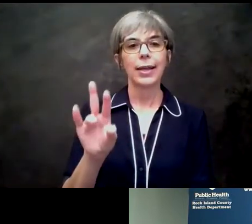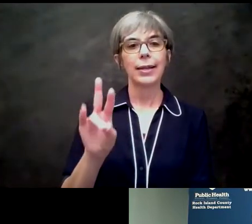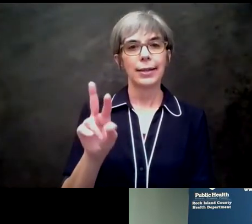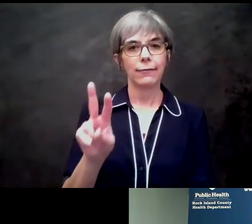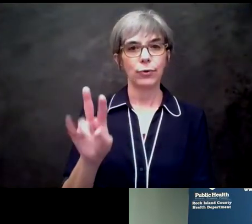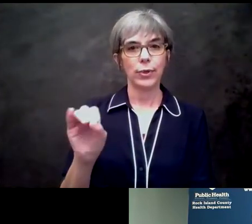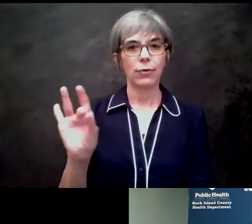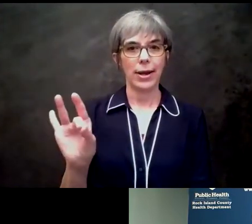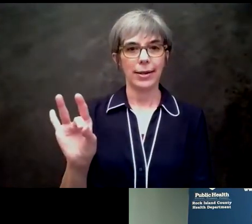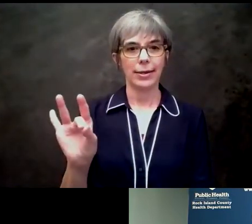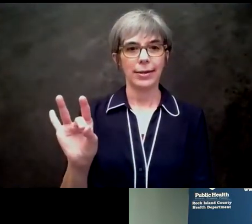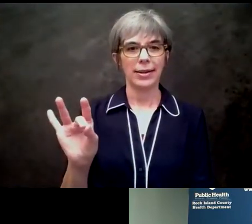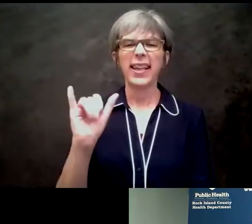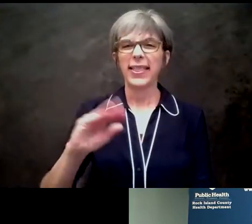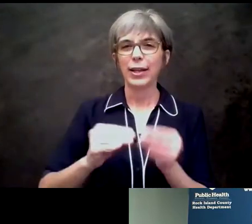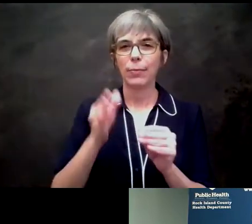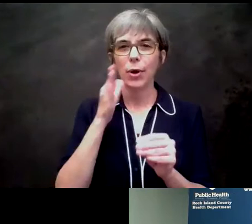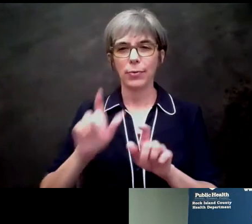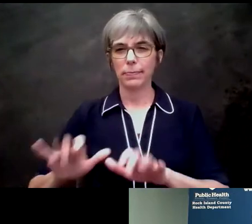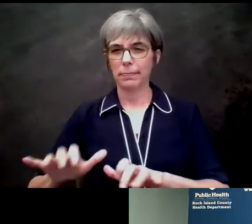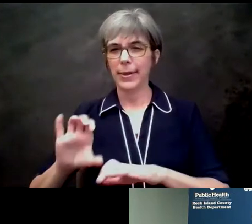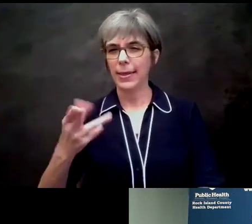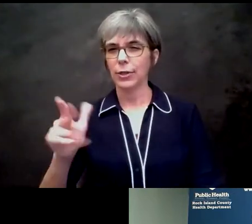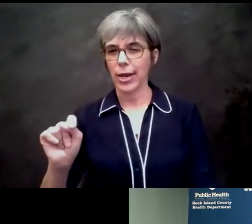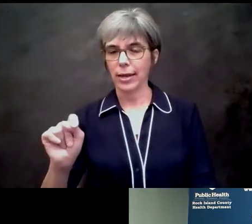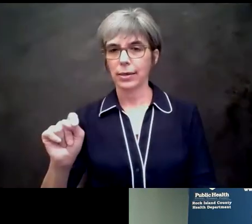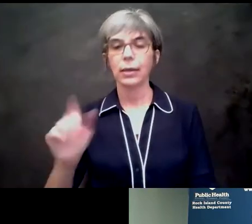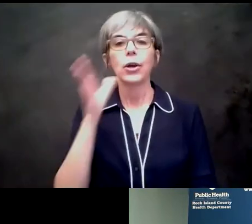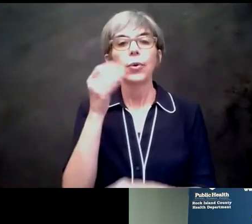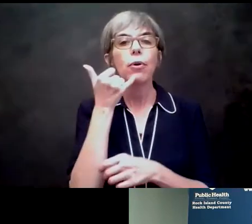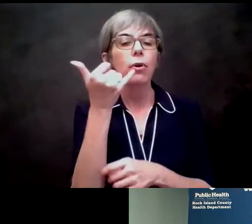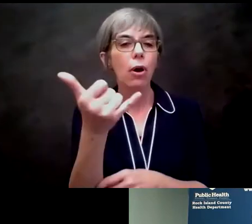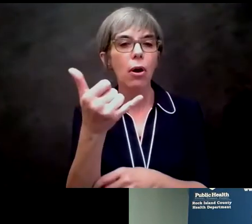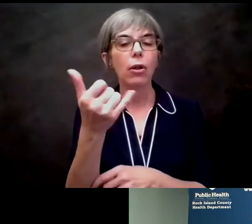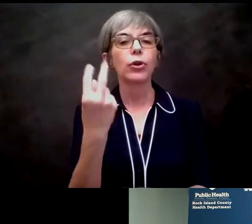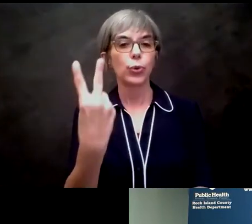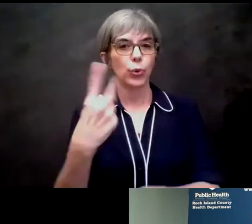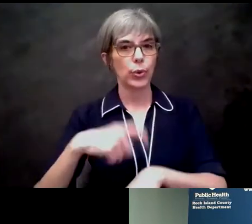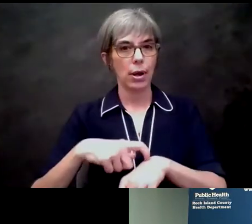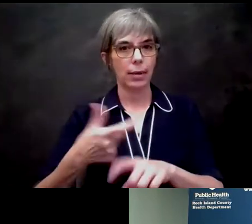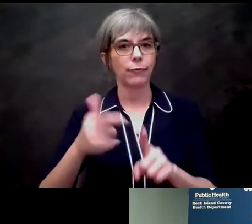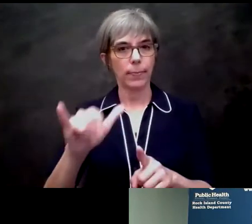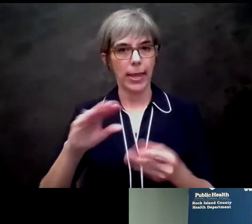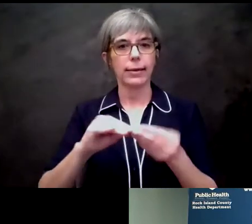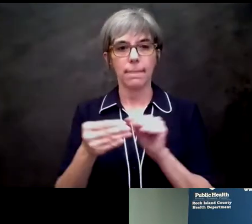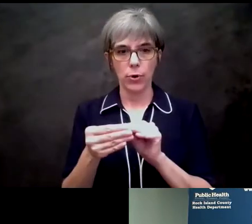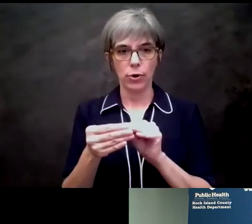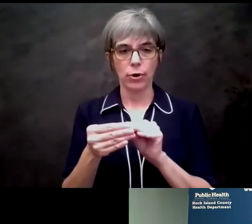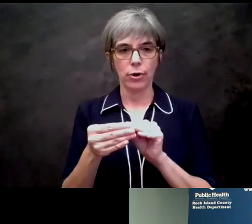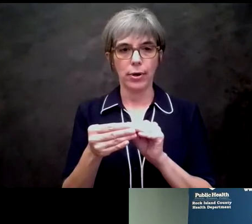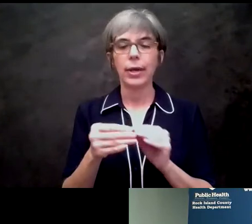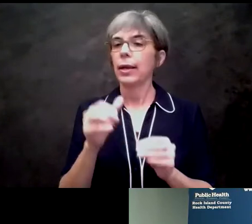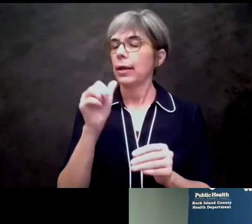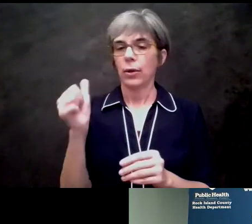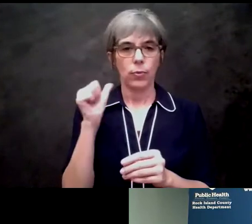888-297-7208, and I'll put that in the chat. But they will get a phone call, 2 phone calls from this number, and they will not be leaving